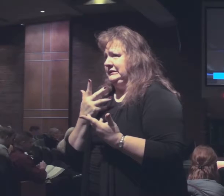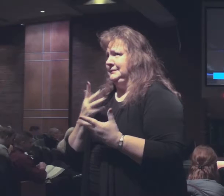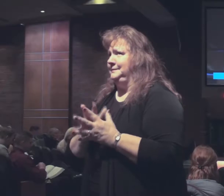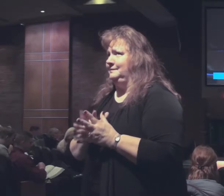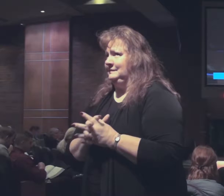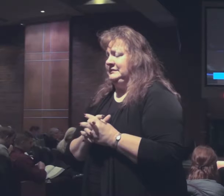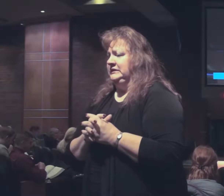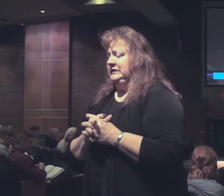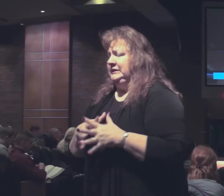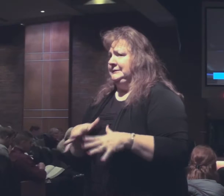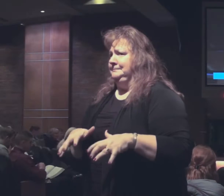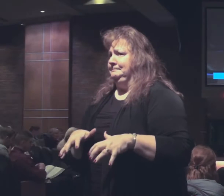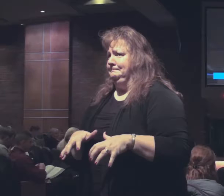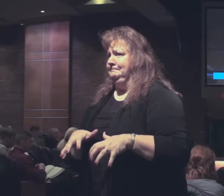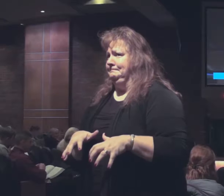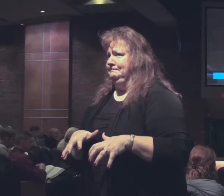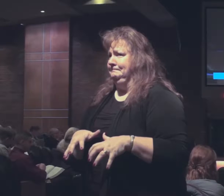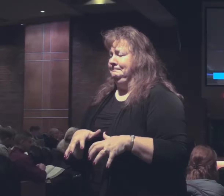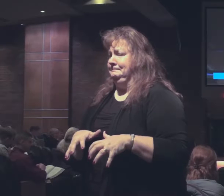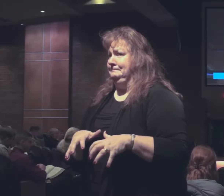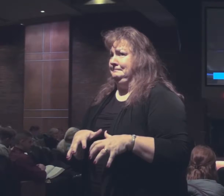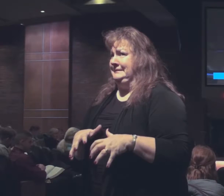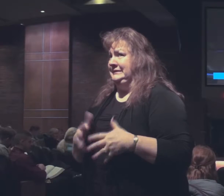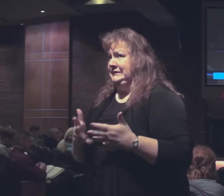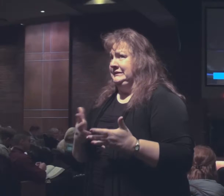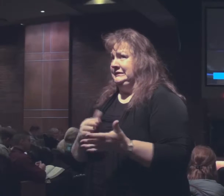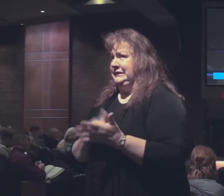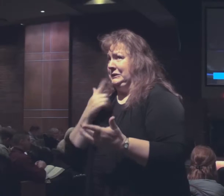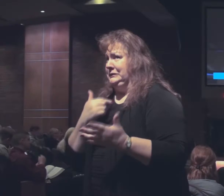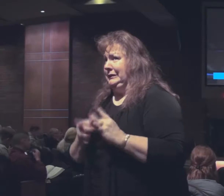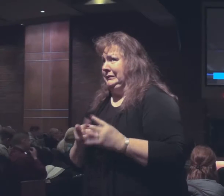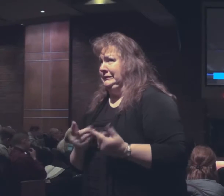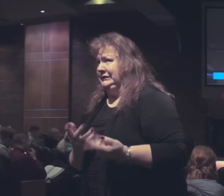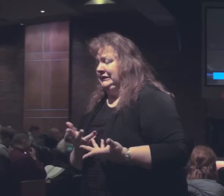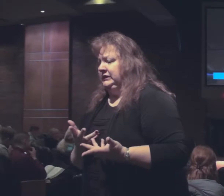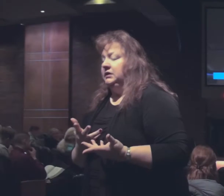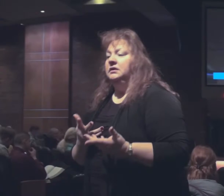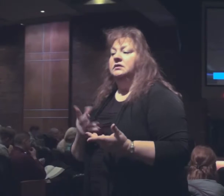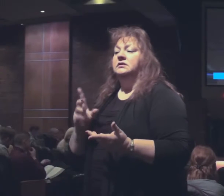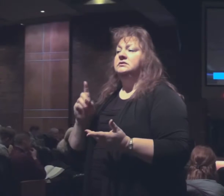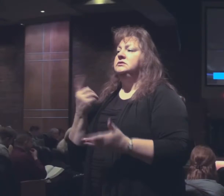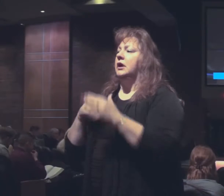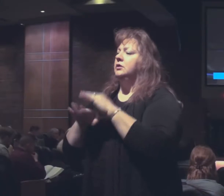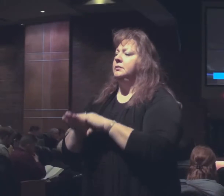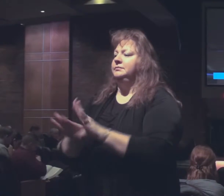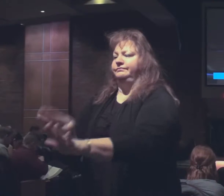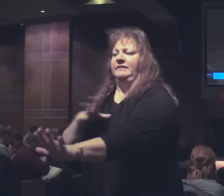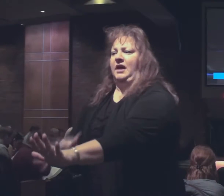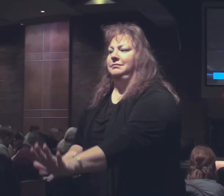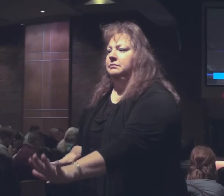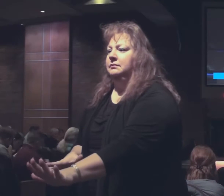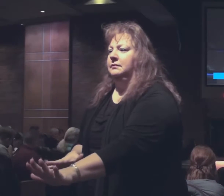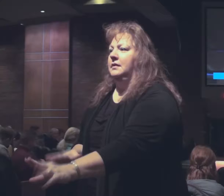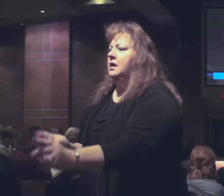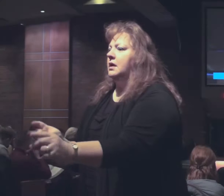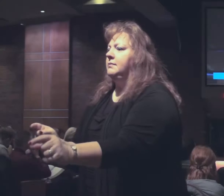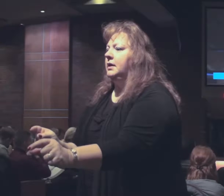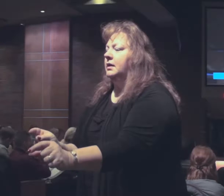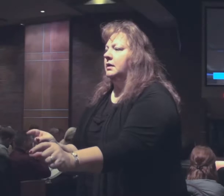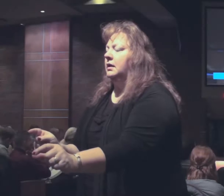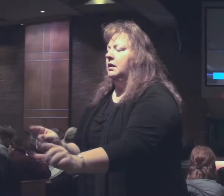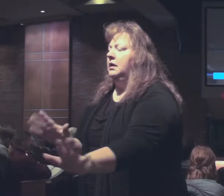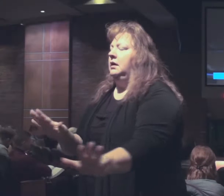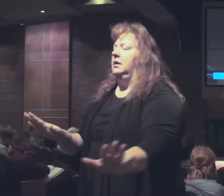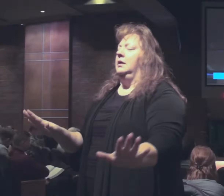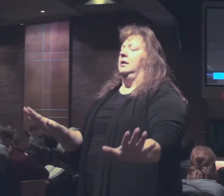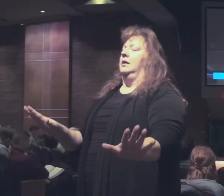and tenseness of what will be the outcome. And then the doctor's not saying everything's fine, and immediately your